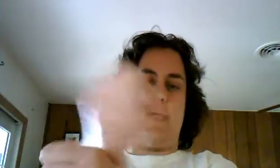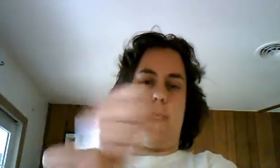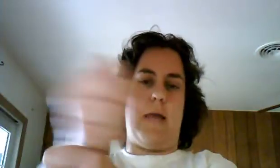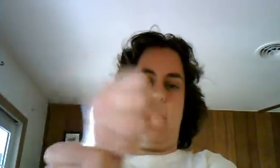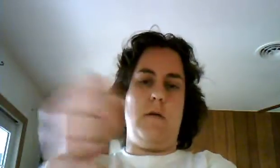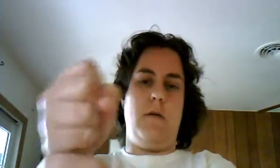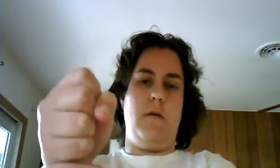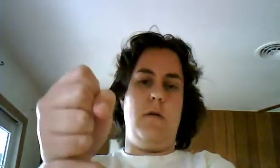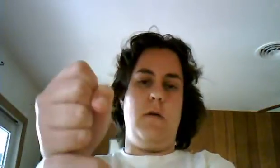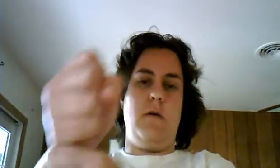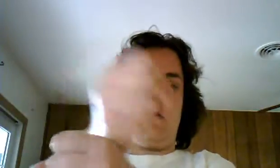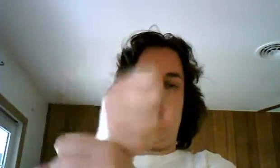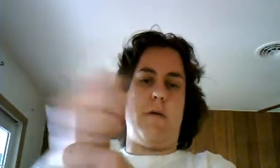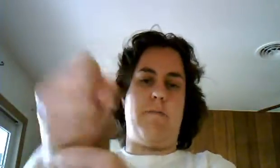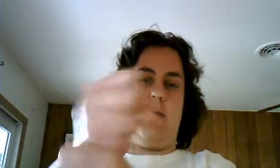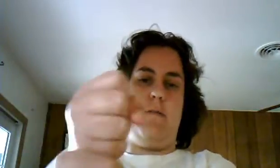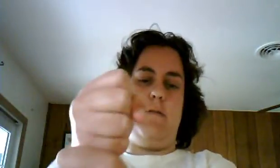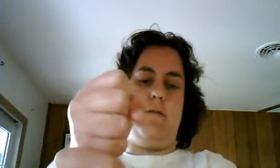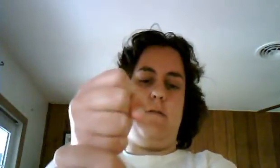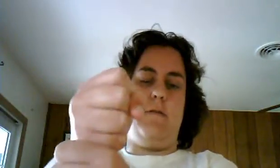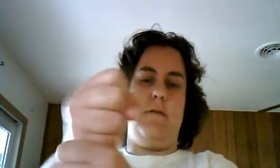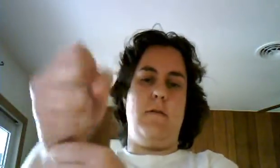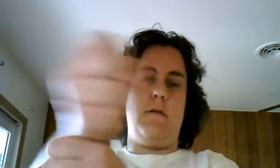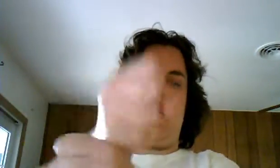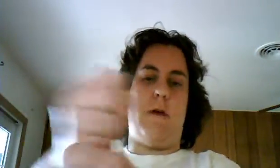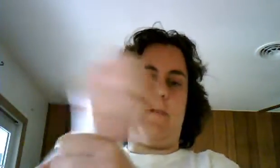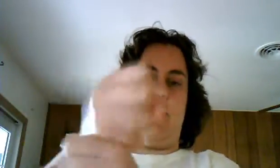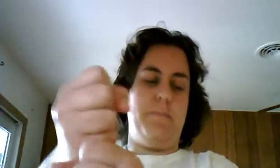that. Coffee. Coffee.